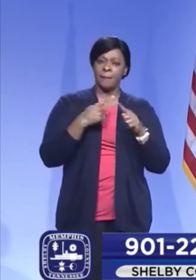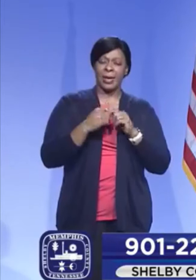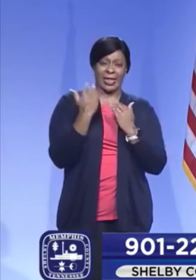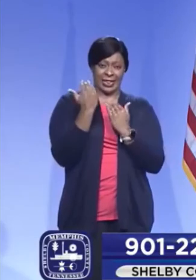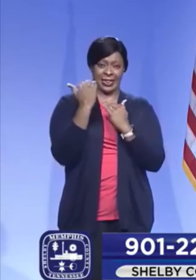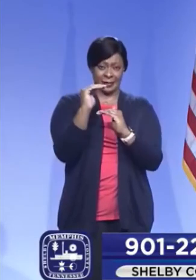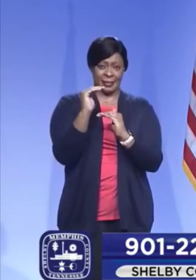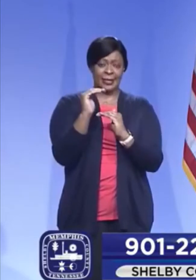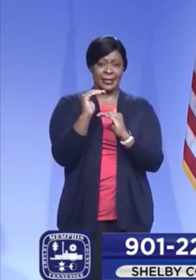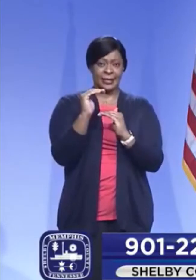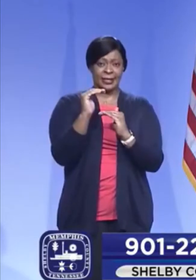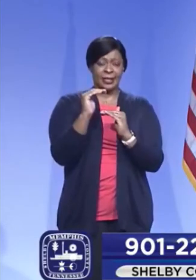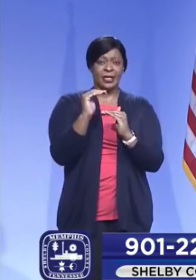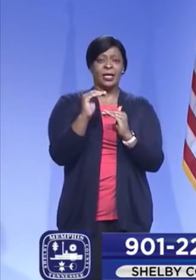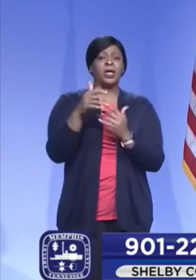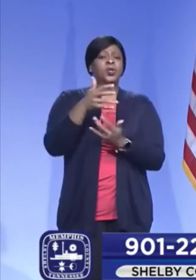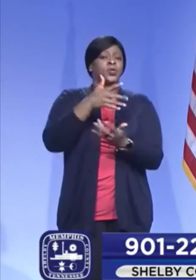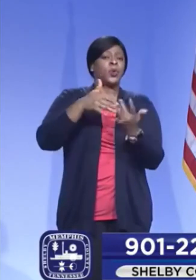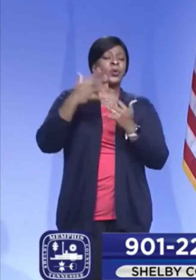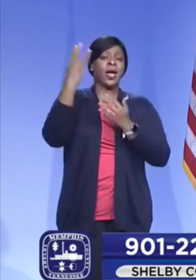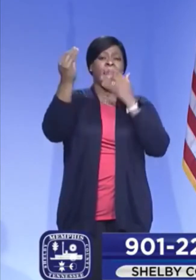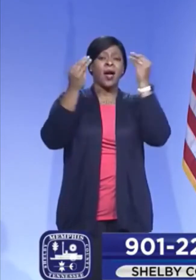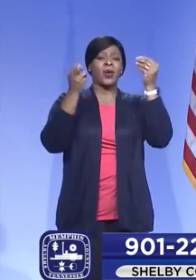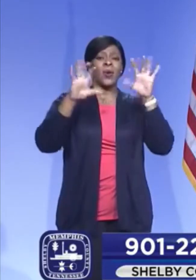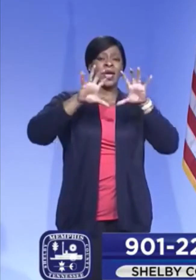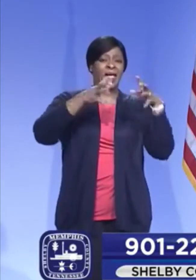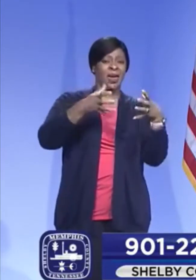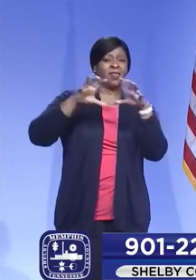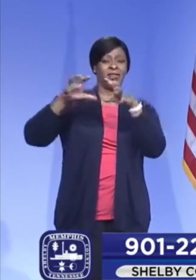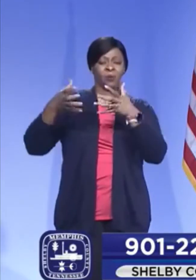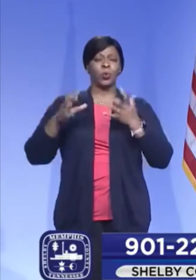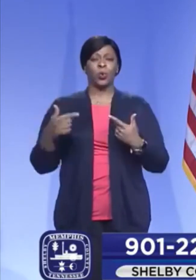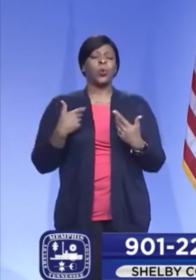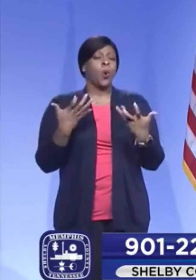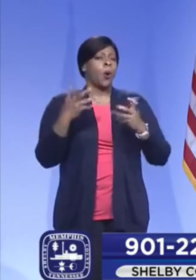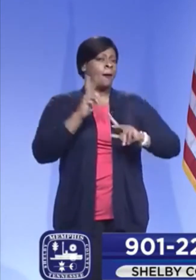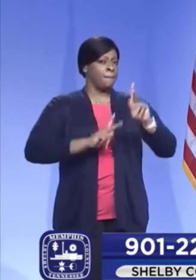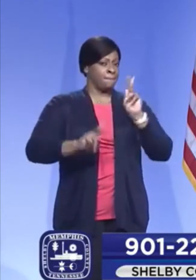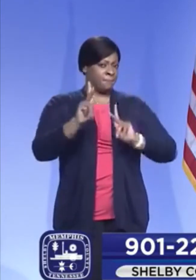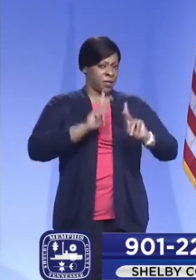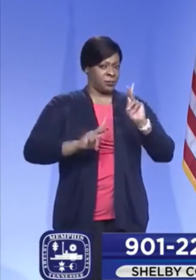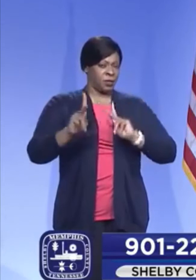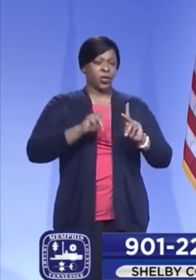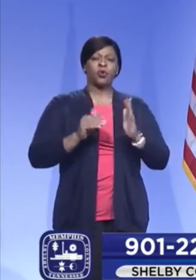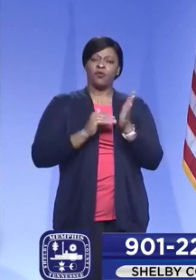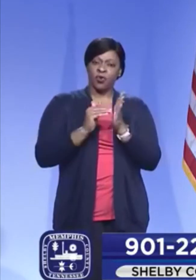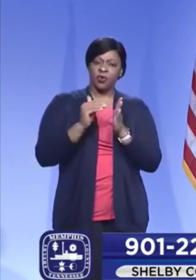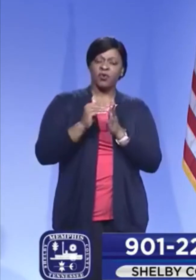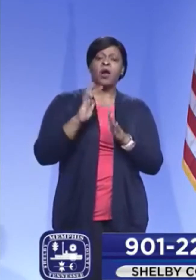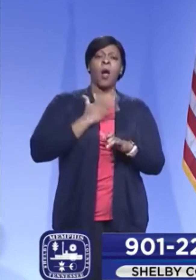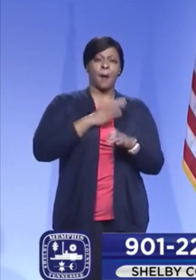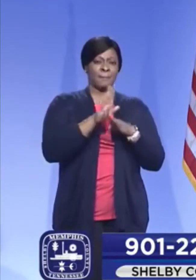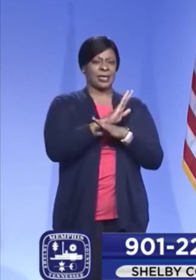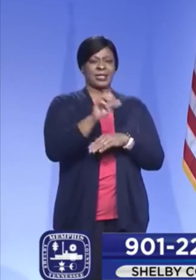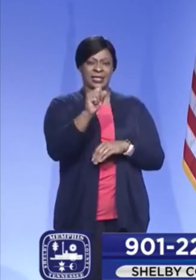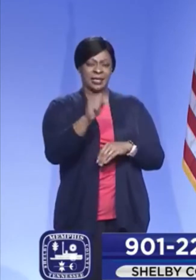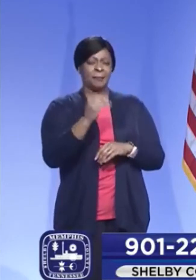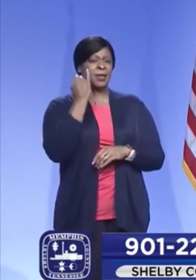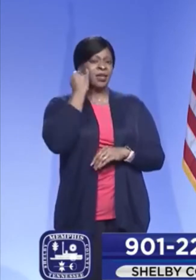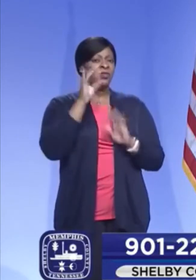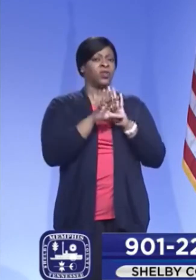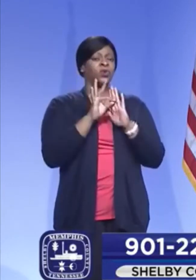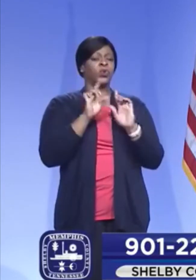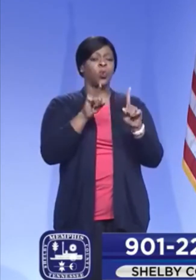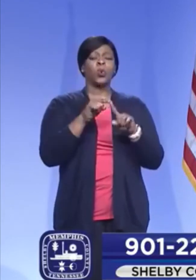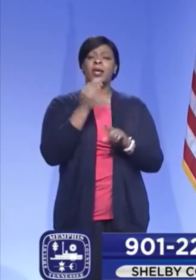limiting social outings or gatherings. We do want people to frequent our local businesses, but if you choose to go